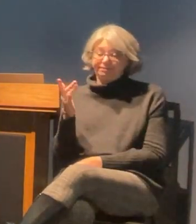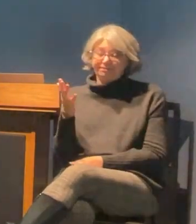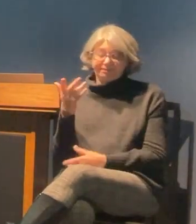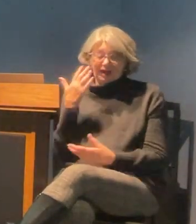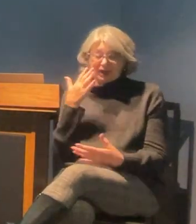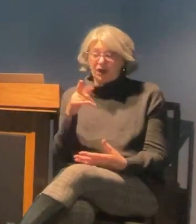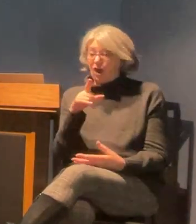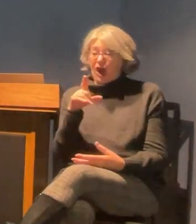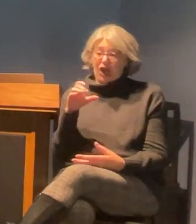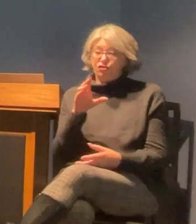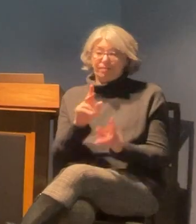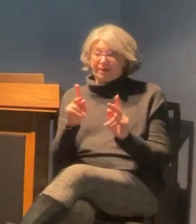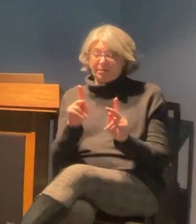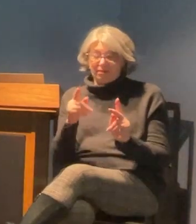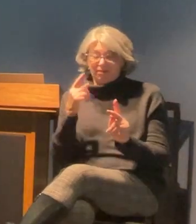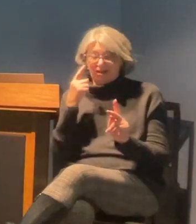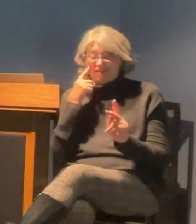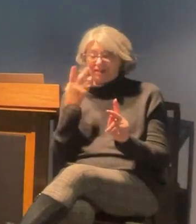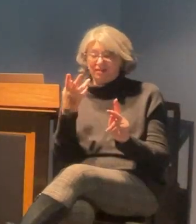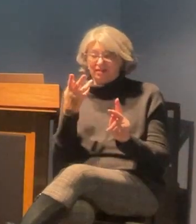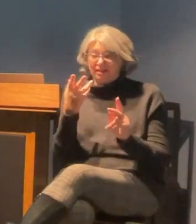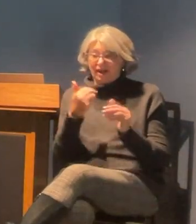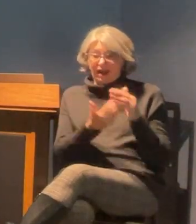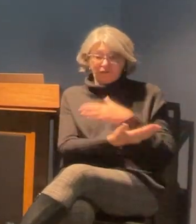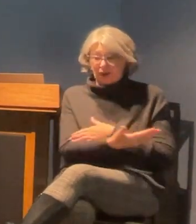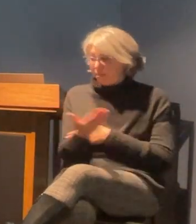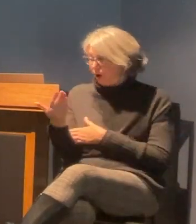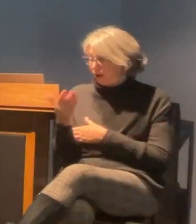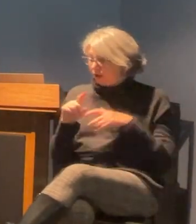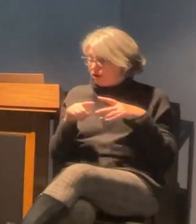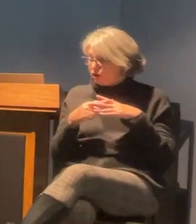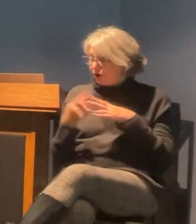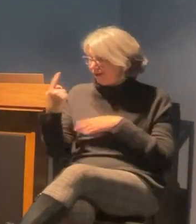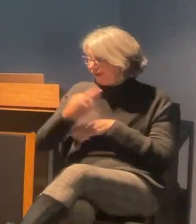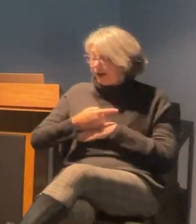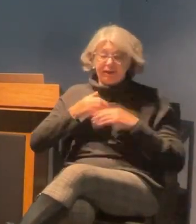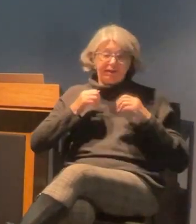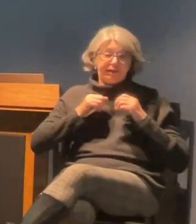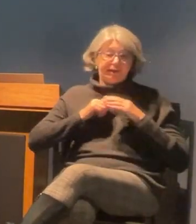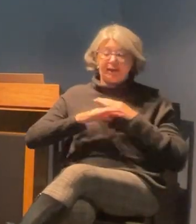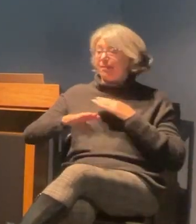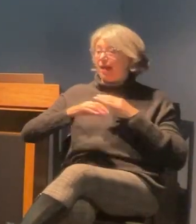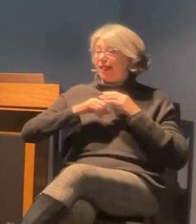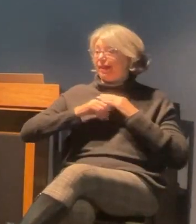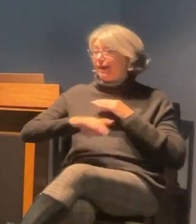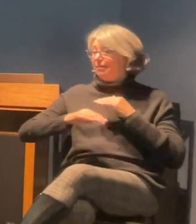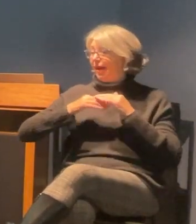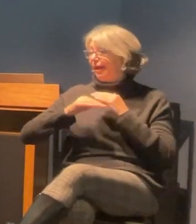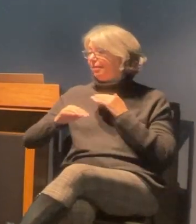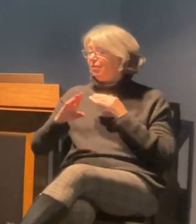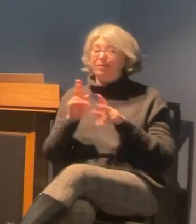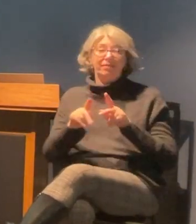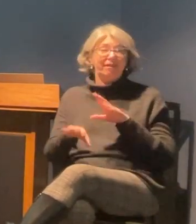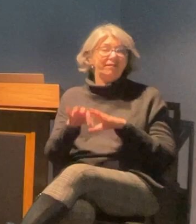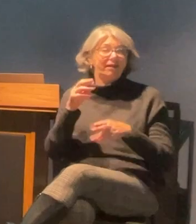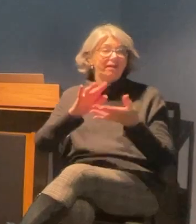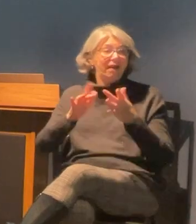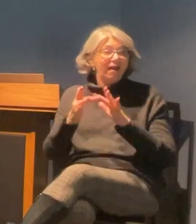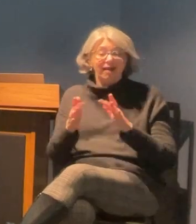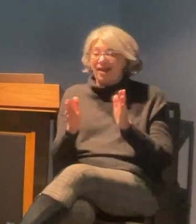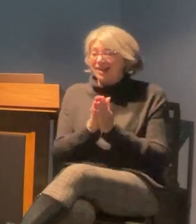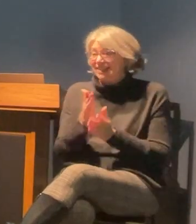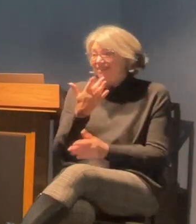don't know, 100 people. I think like every morning I just started the day with emailing people I found online, asking